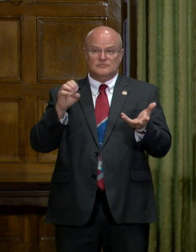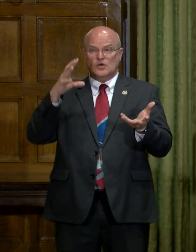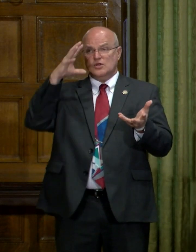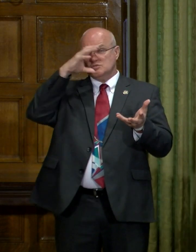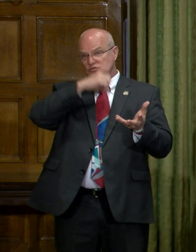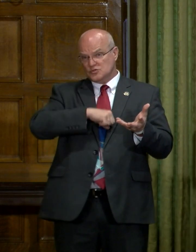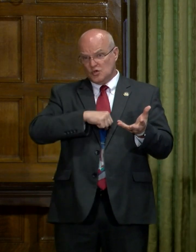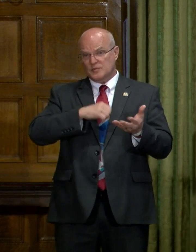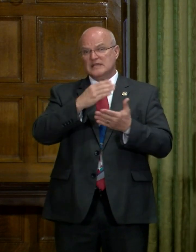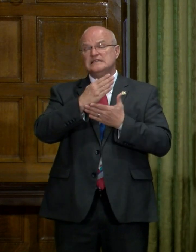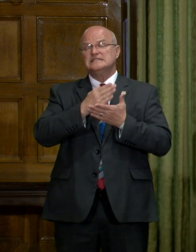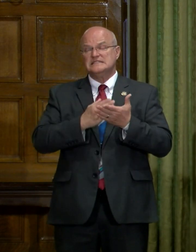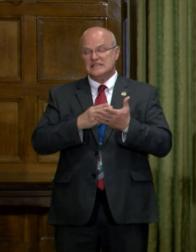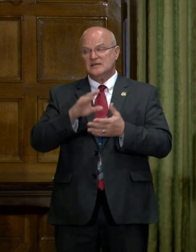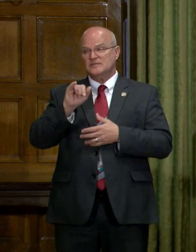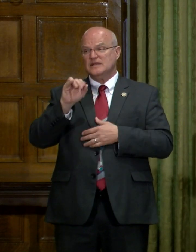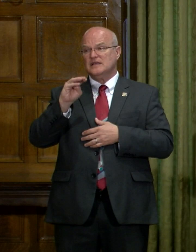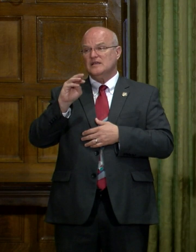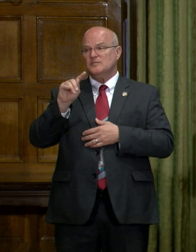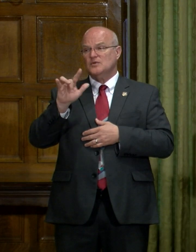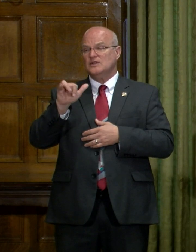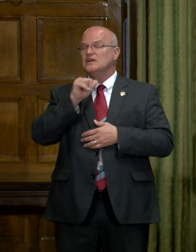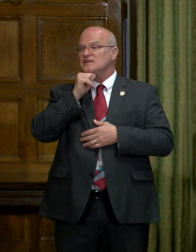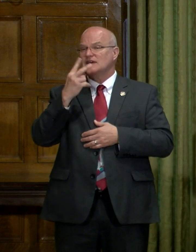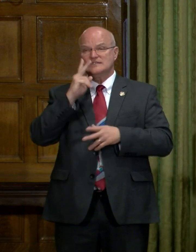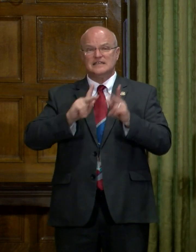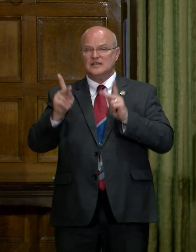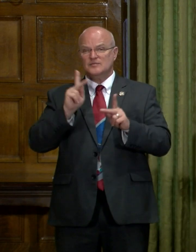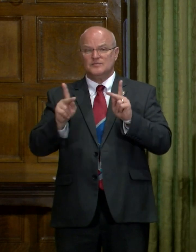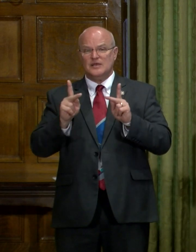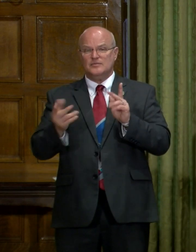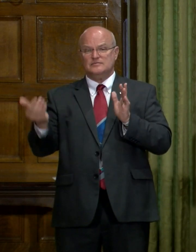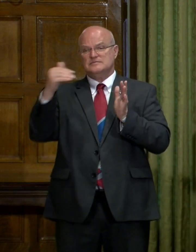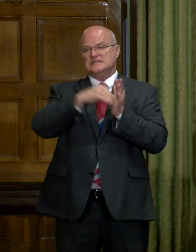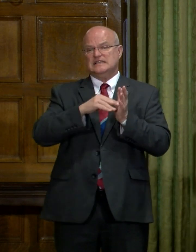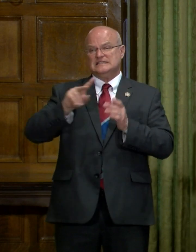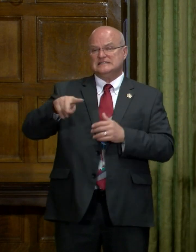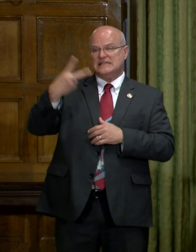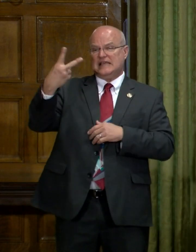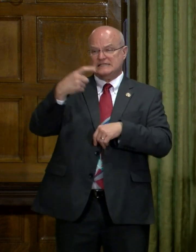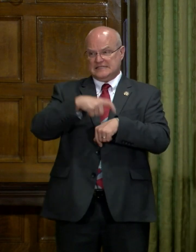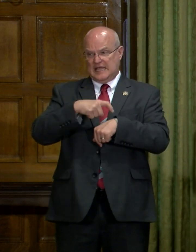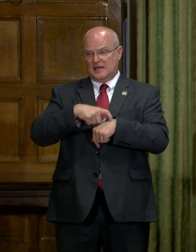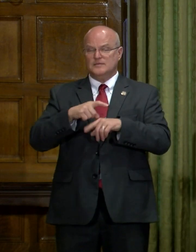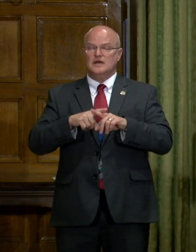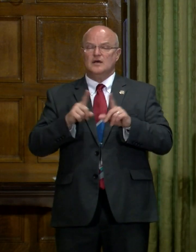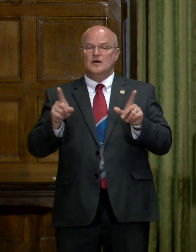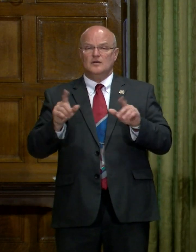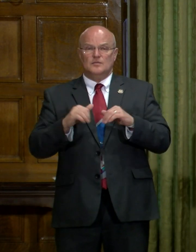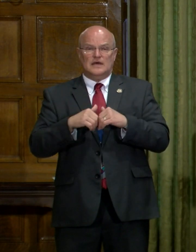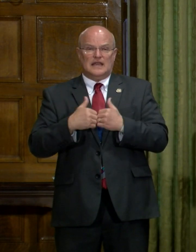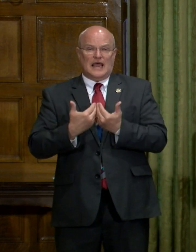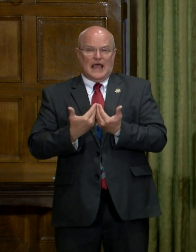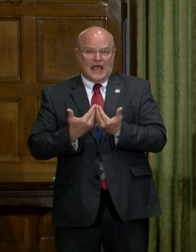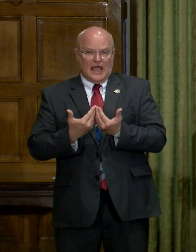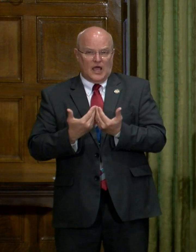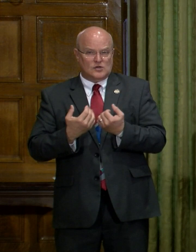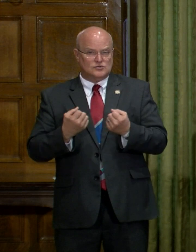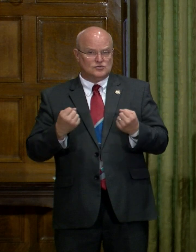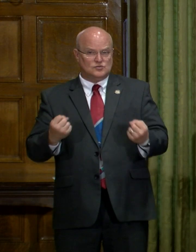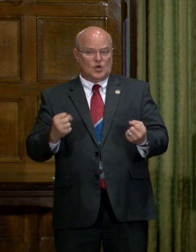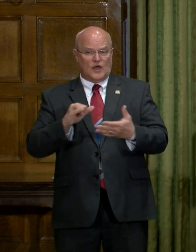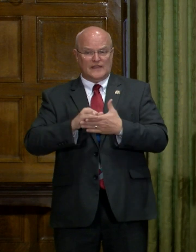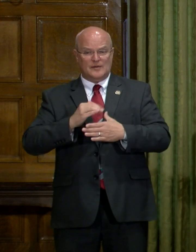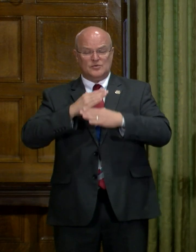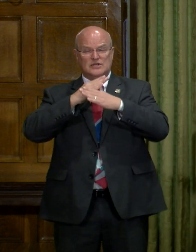Presumably there's at least some immunity because we're not seeing a bunch of people get it a second time, but how strong